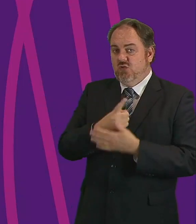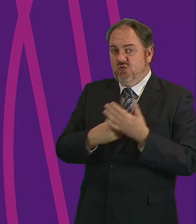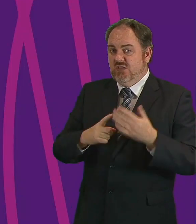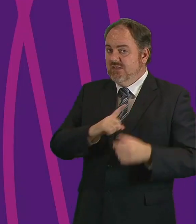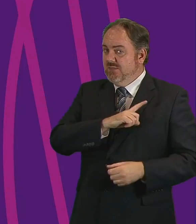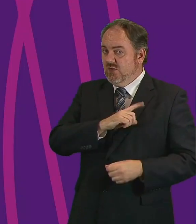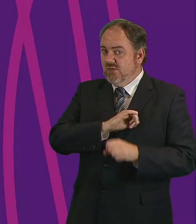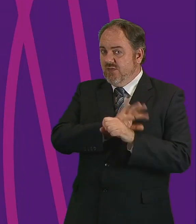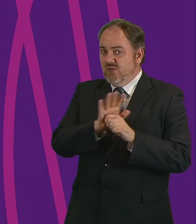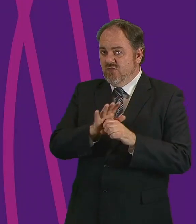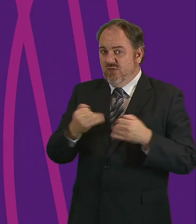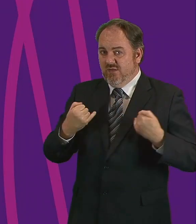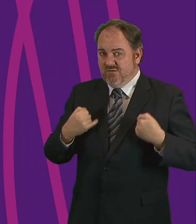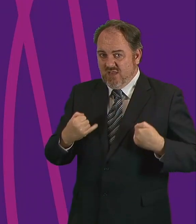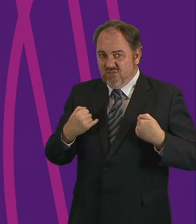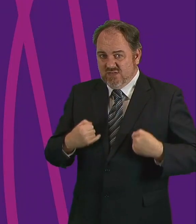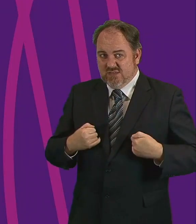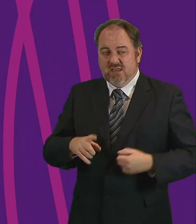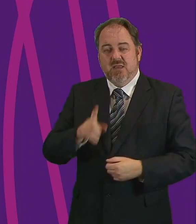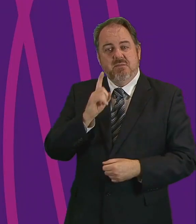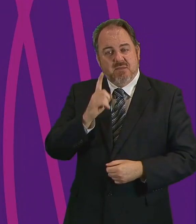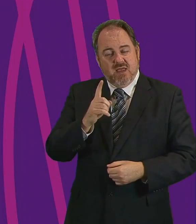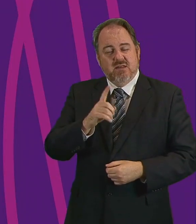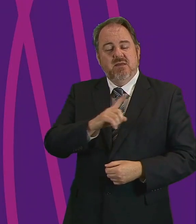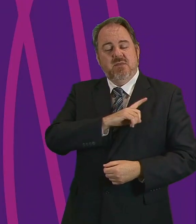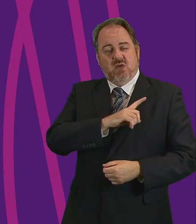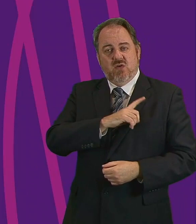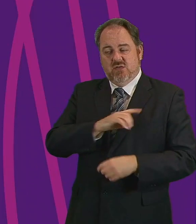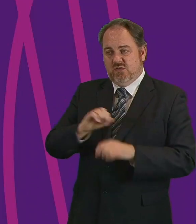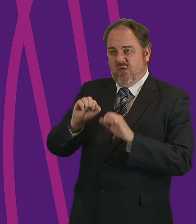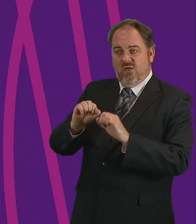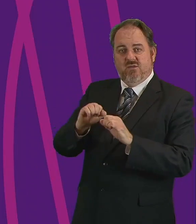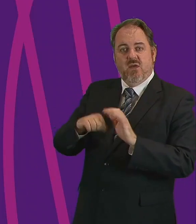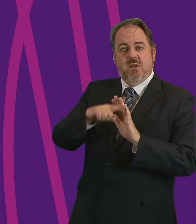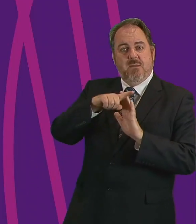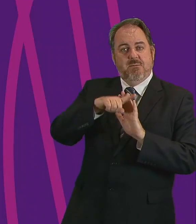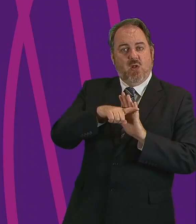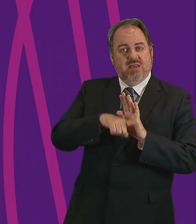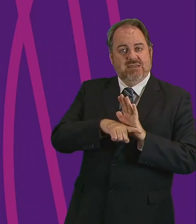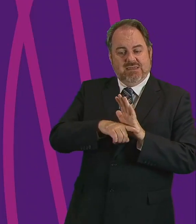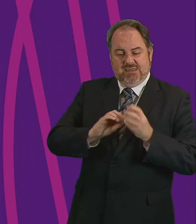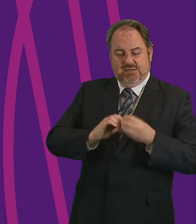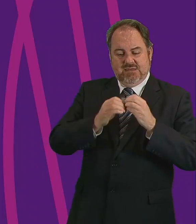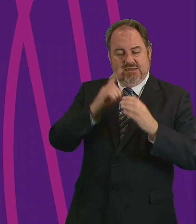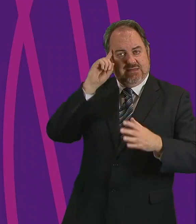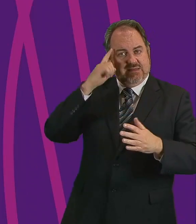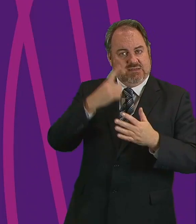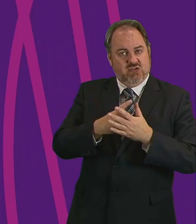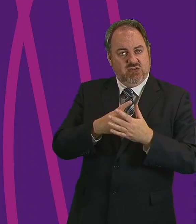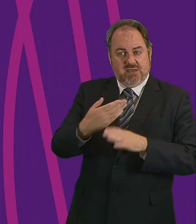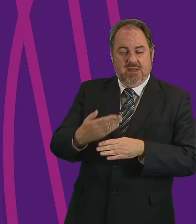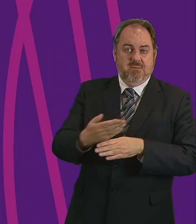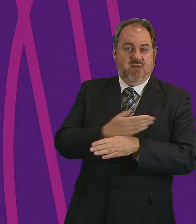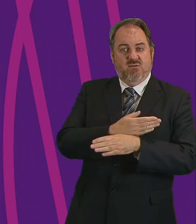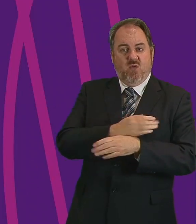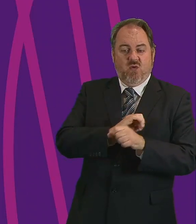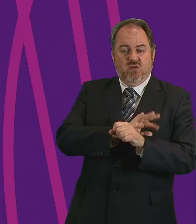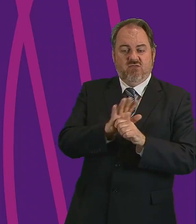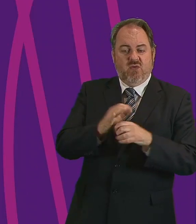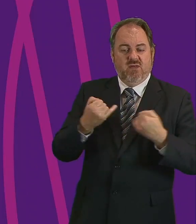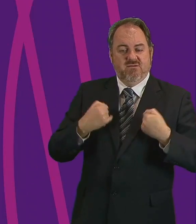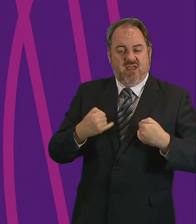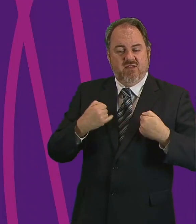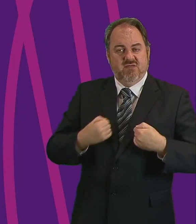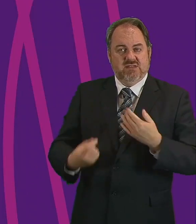COVID-19, but as a direct consequence of policy decisions prior to COVID and those that will be taken now and as we look